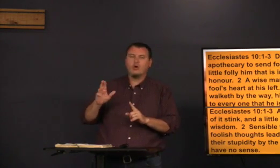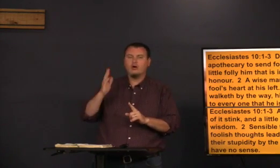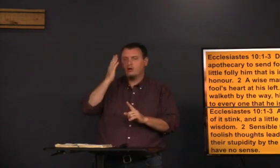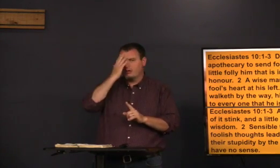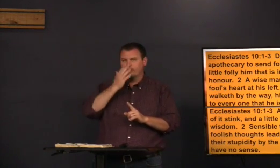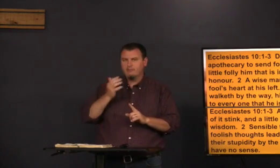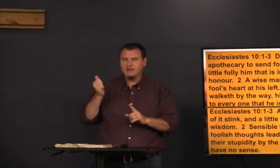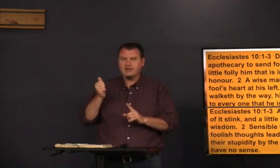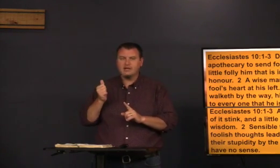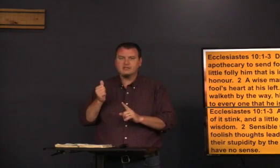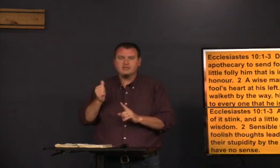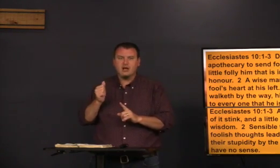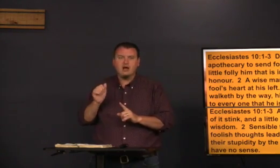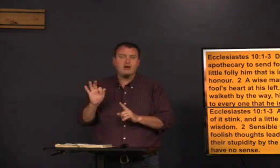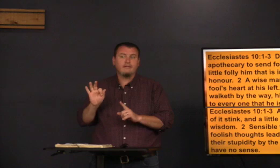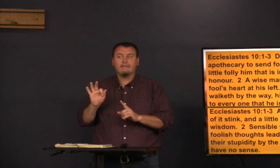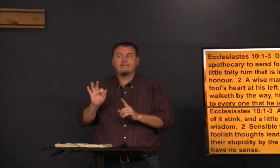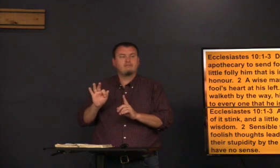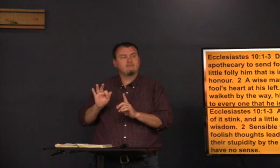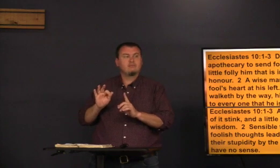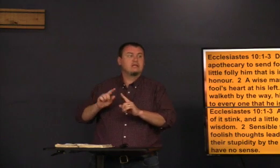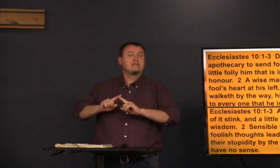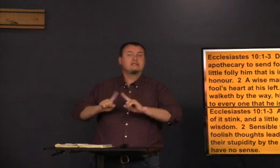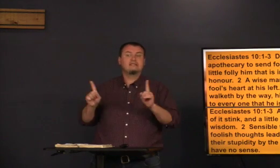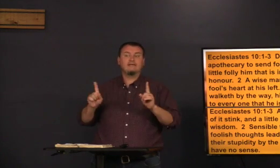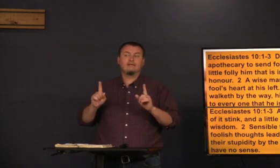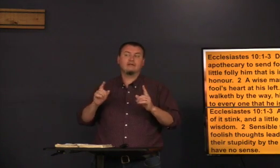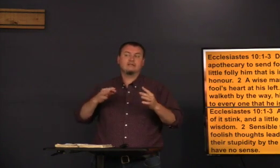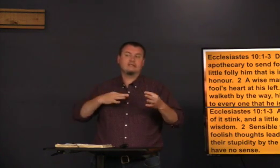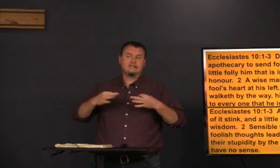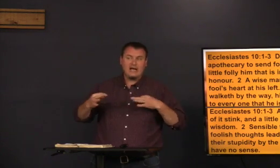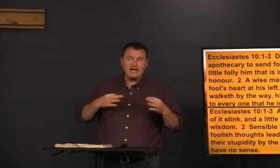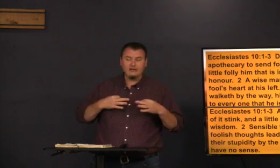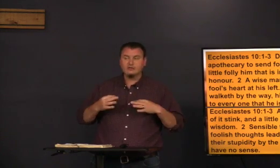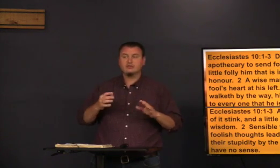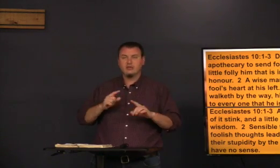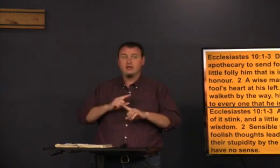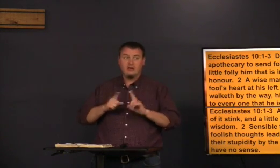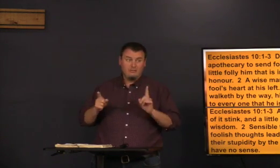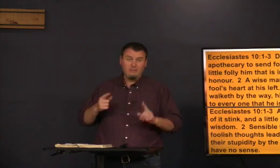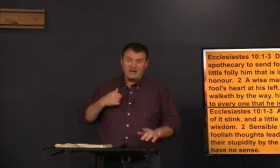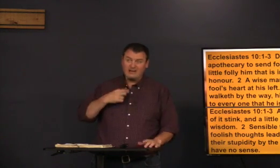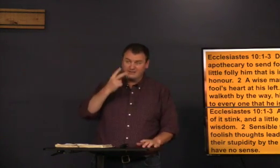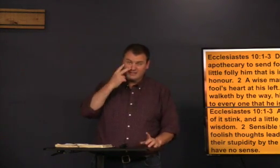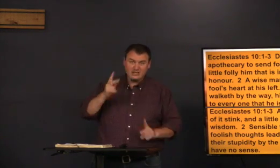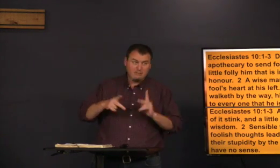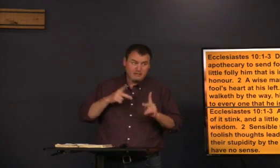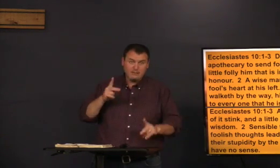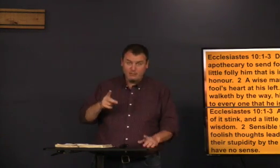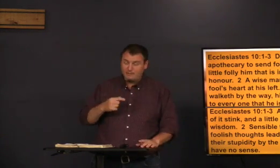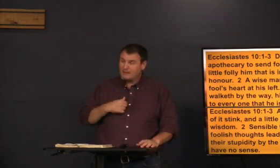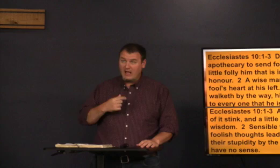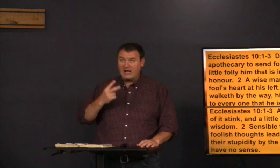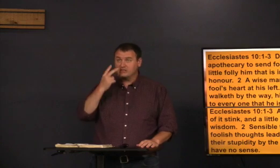or because of different styles. But I've seen people, I